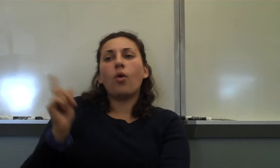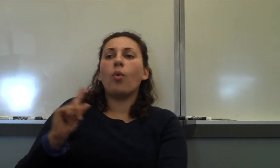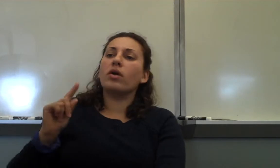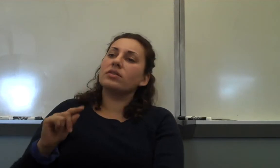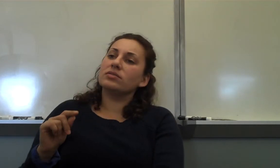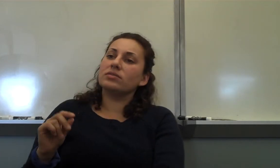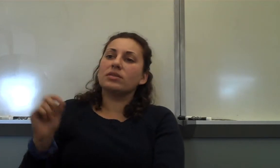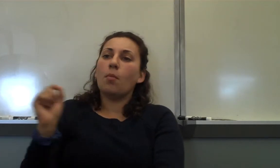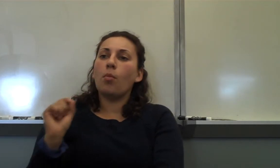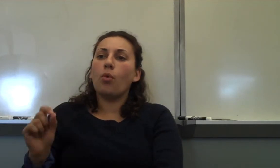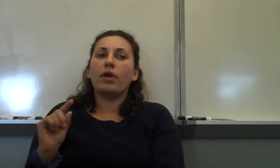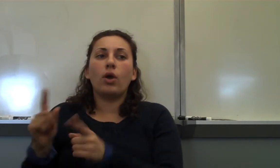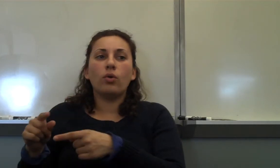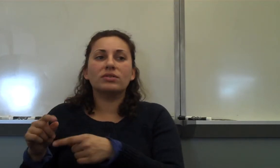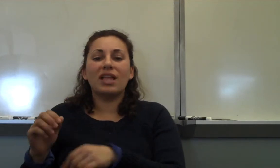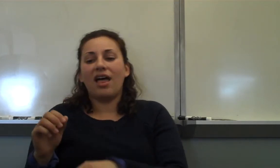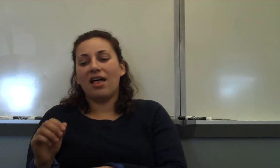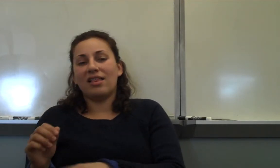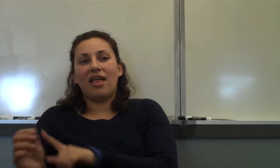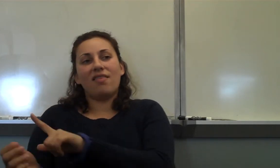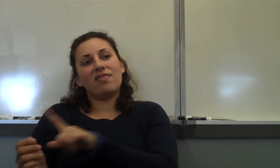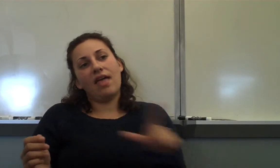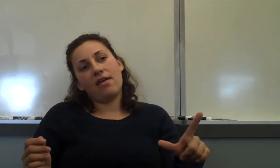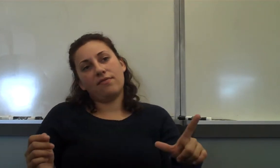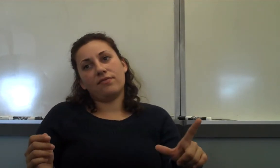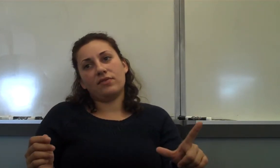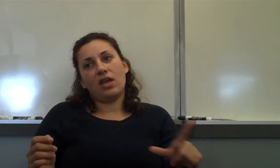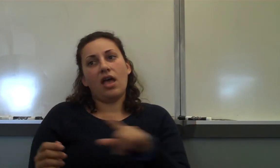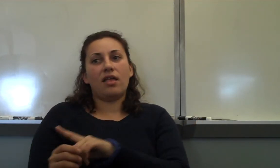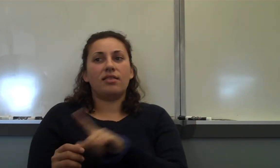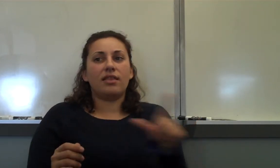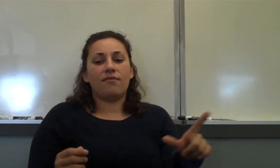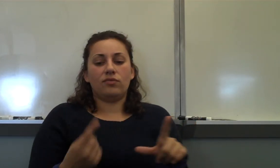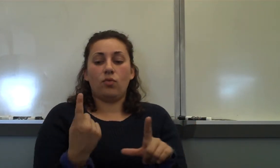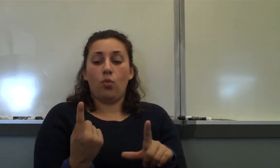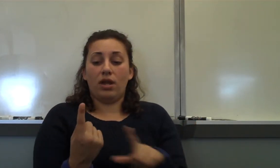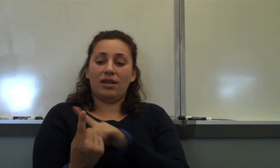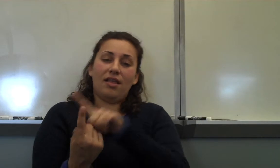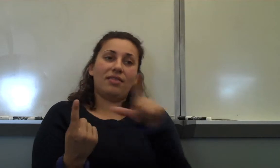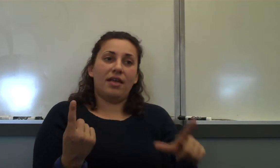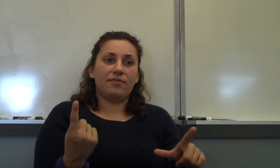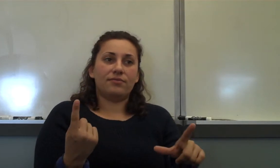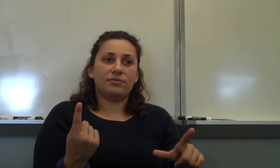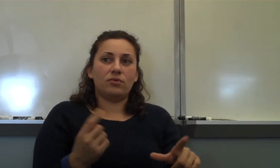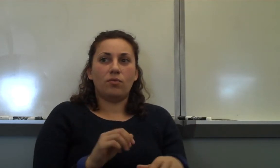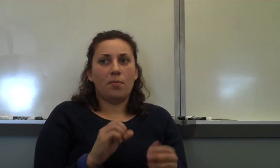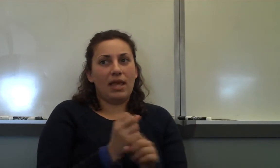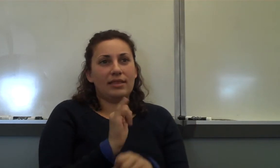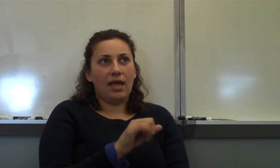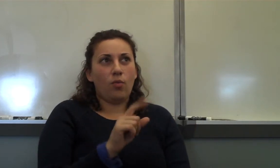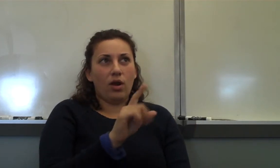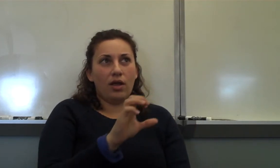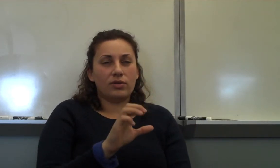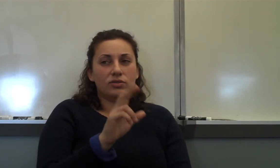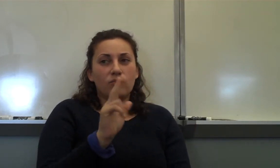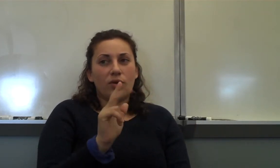1, because only putting that decimal point to the left of the 1 will make this 123 thousandths.